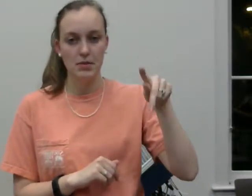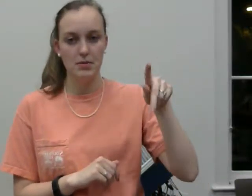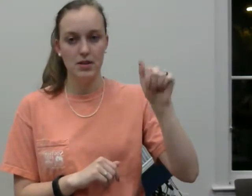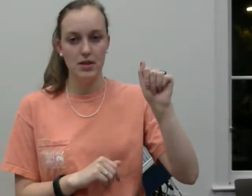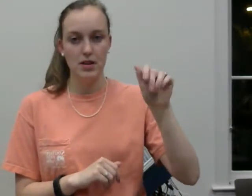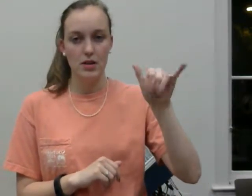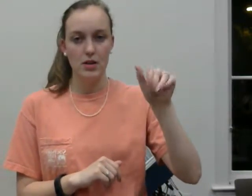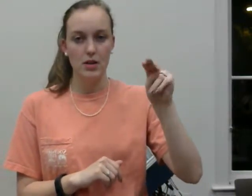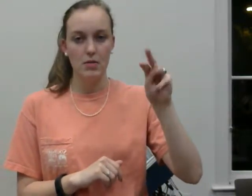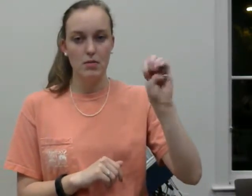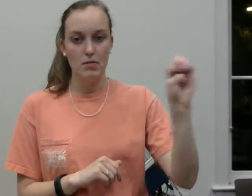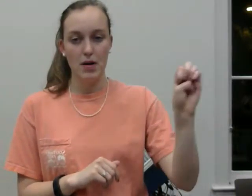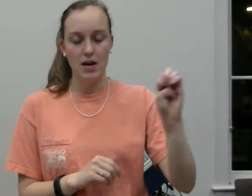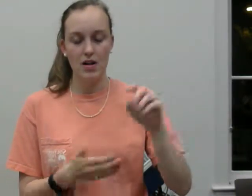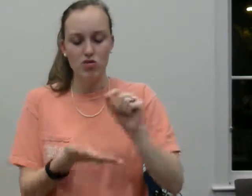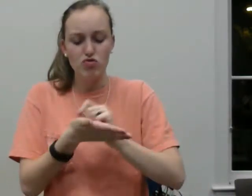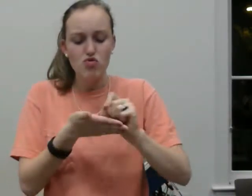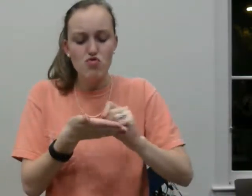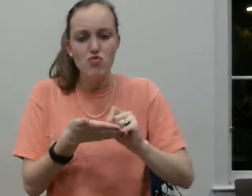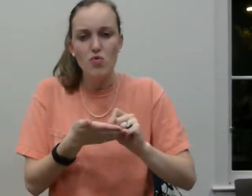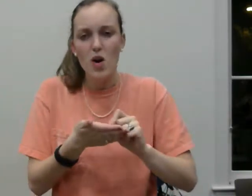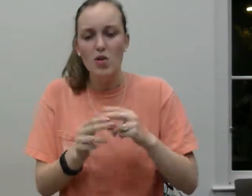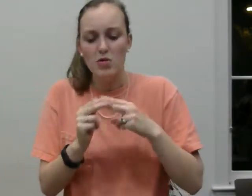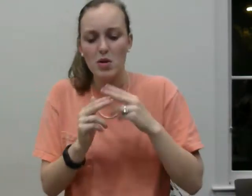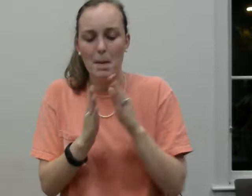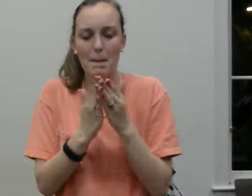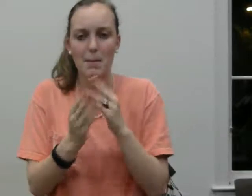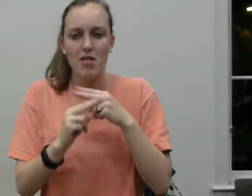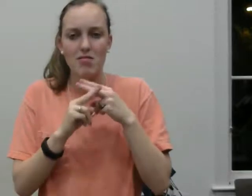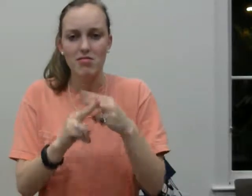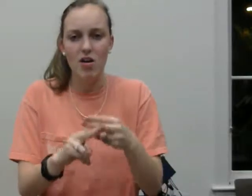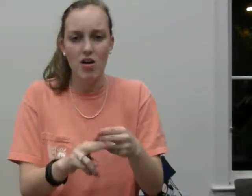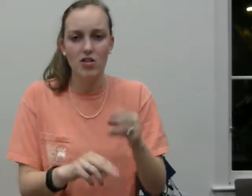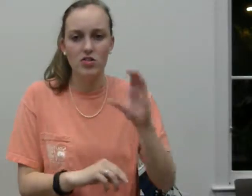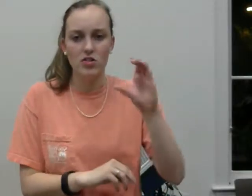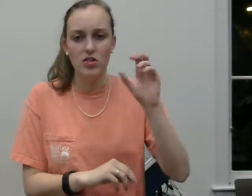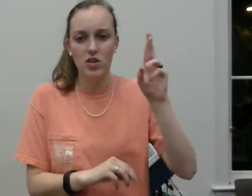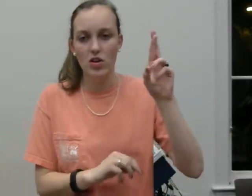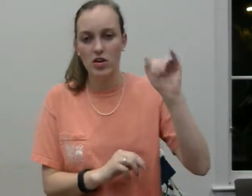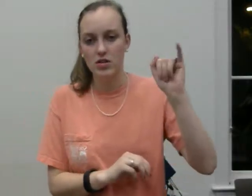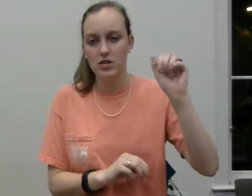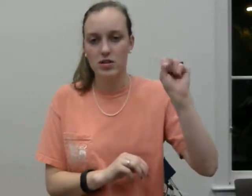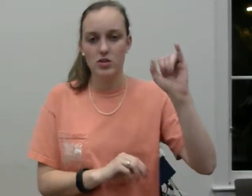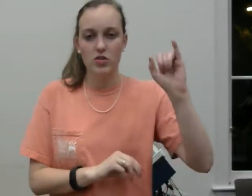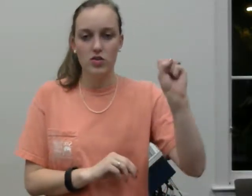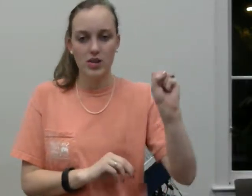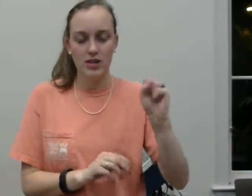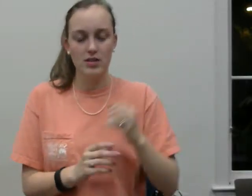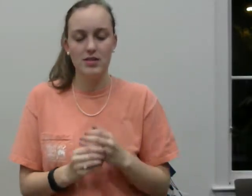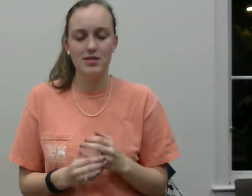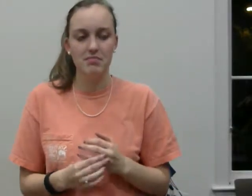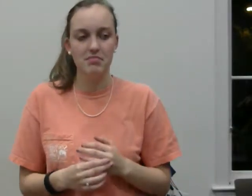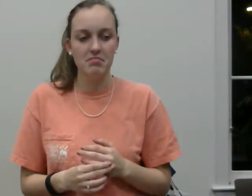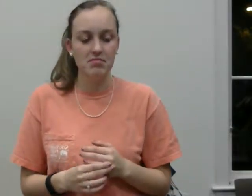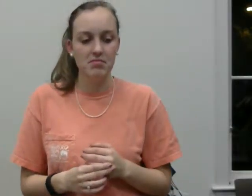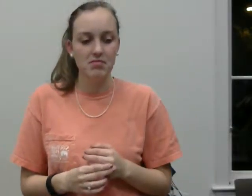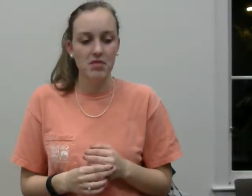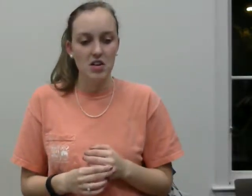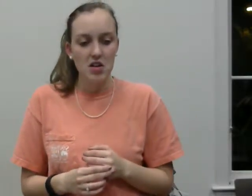that to Herb Brooks and the Miracle Speech. We watched the Miracle Speech and talked about how that inspired the Americans to fight the Soviets. Well, when